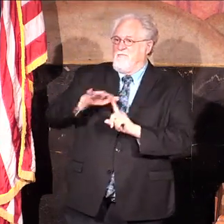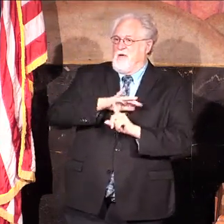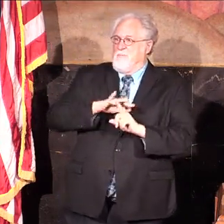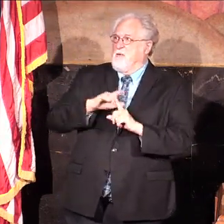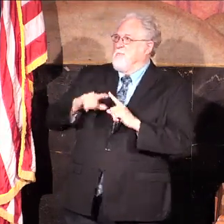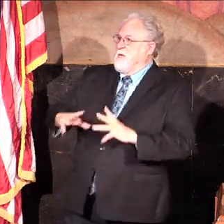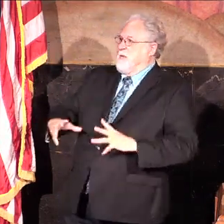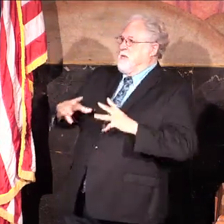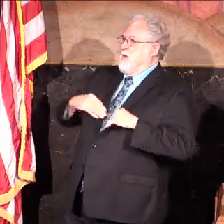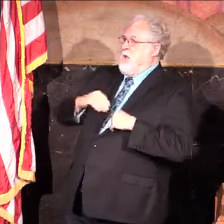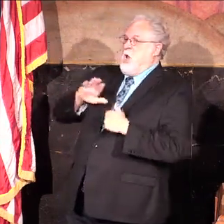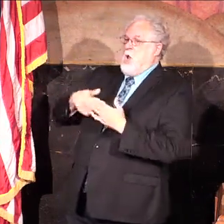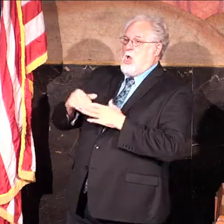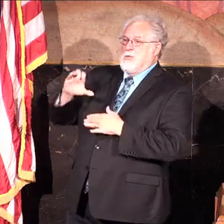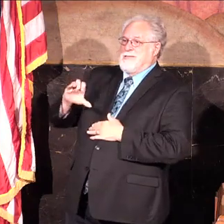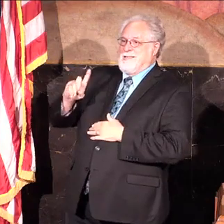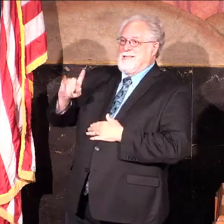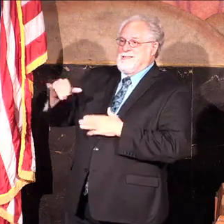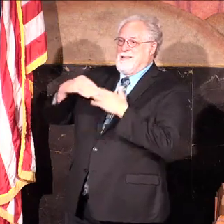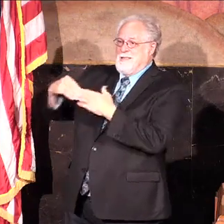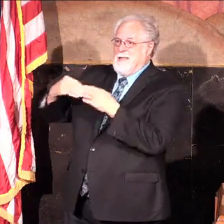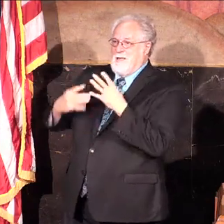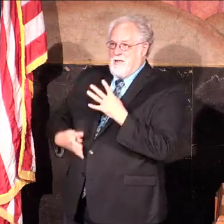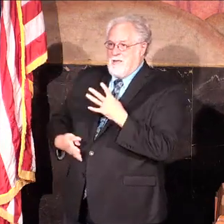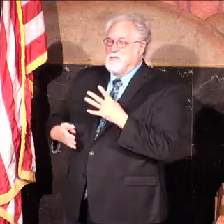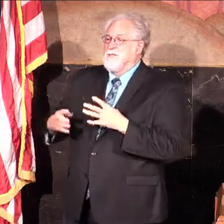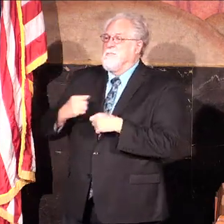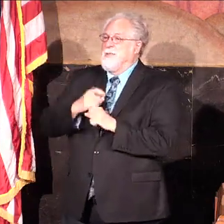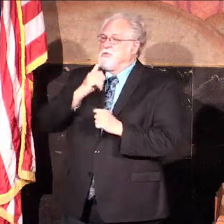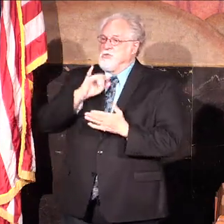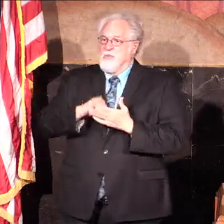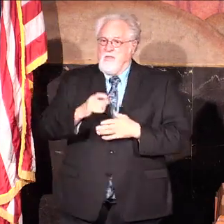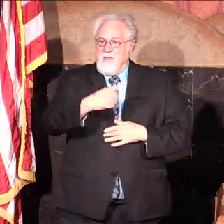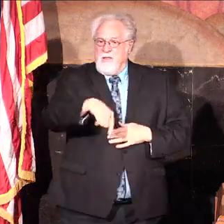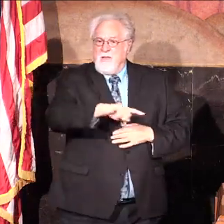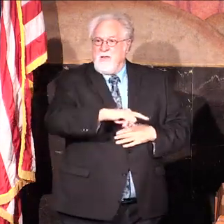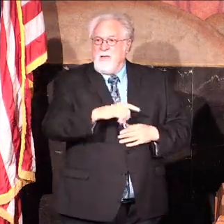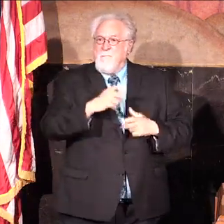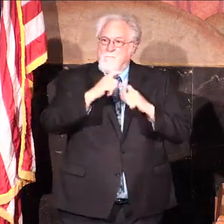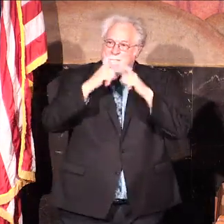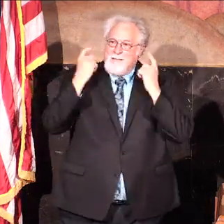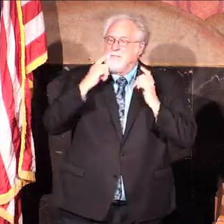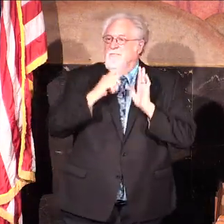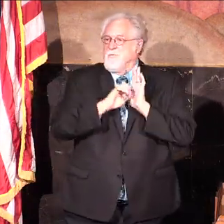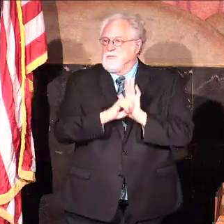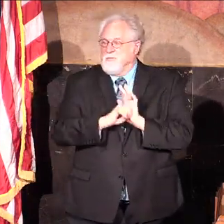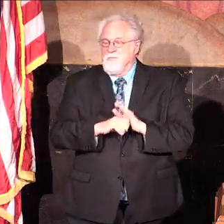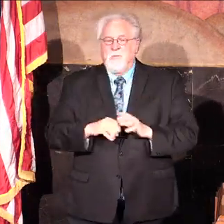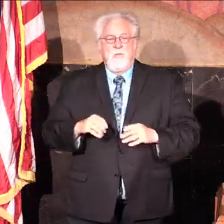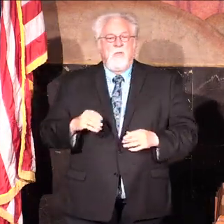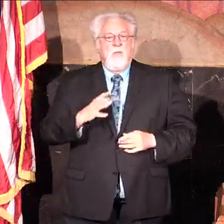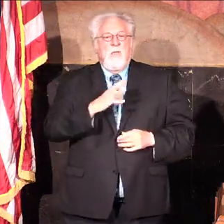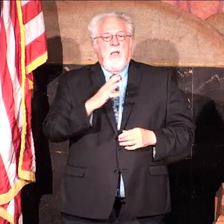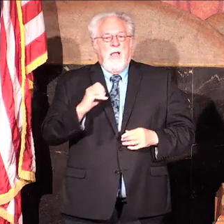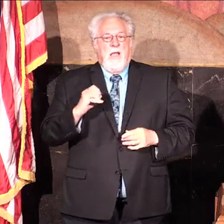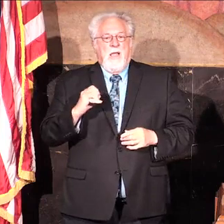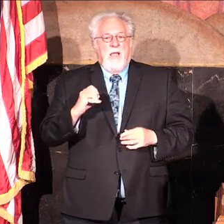CDC guidelines, making sure that that they're going to be masking, for example, and